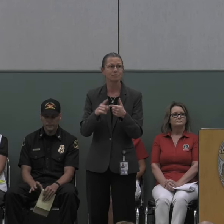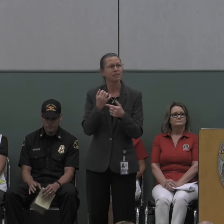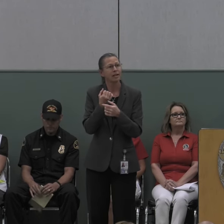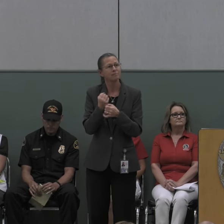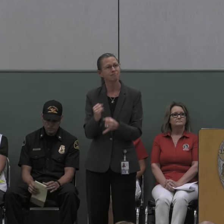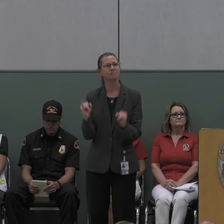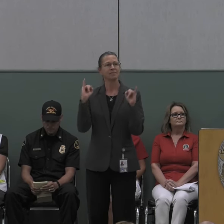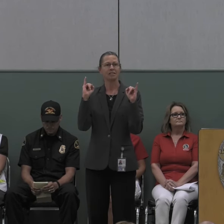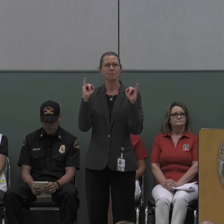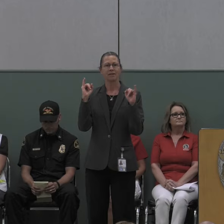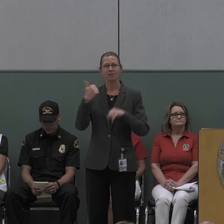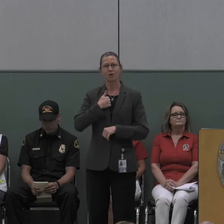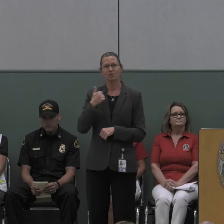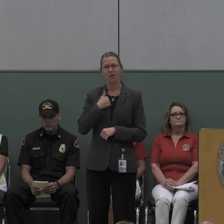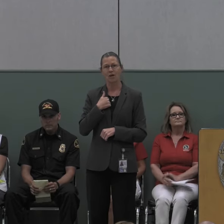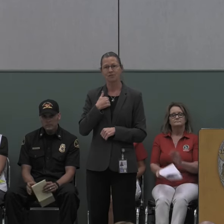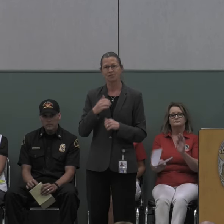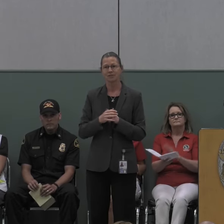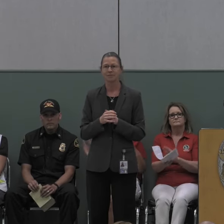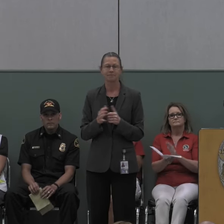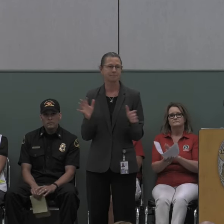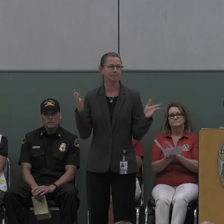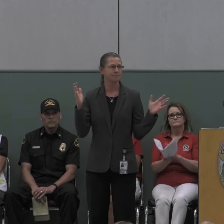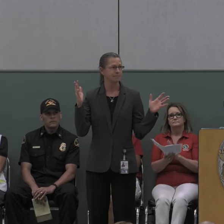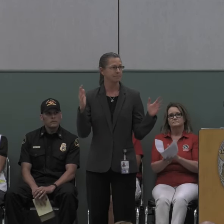So that will continue.